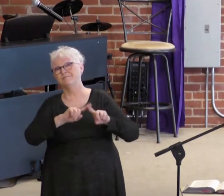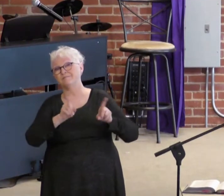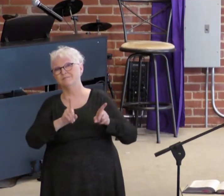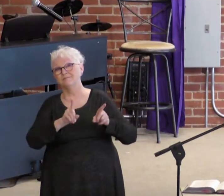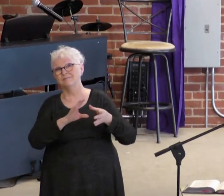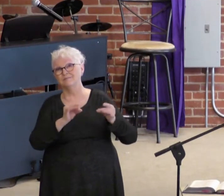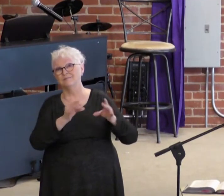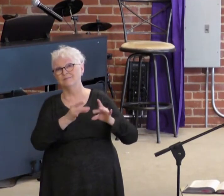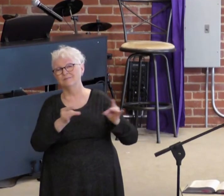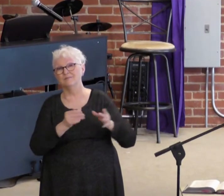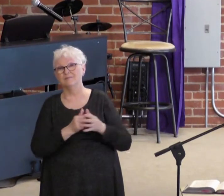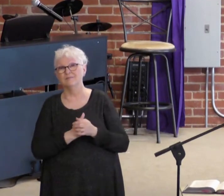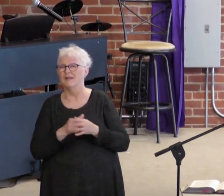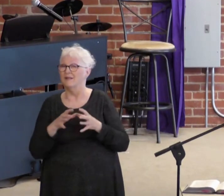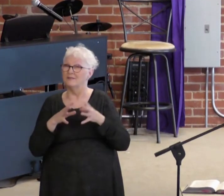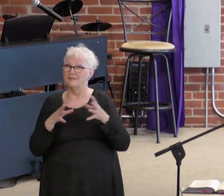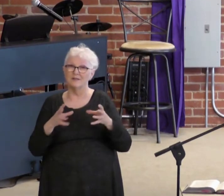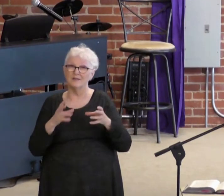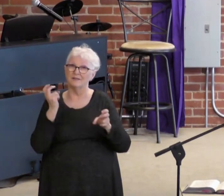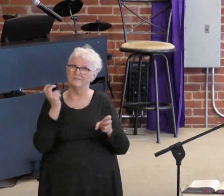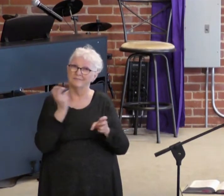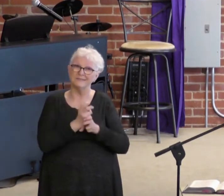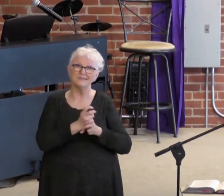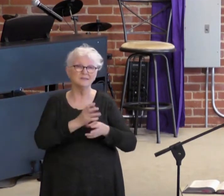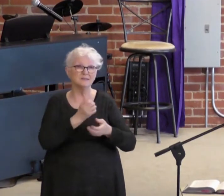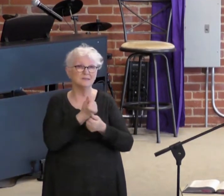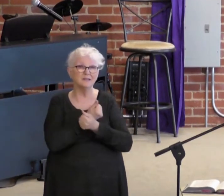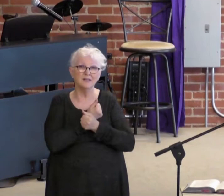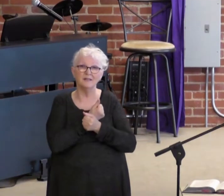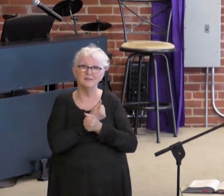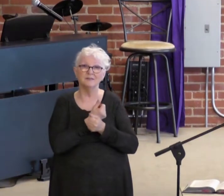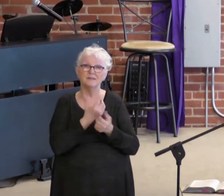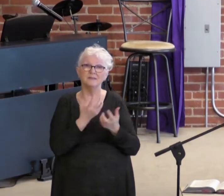whole lot of tough love mixed in with the mercy.